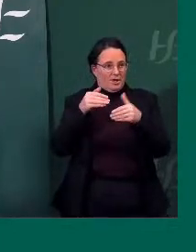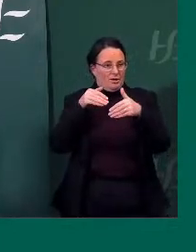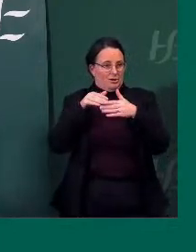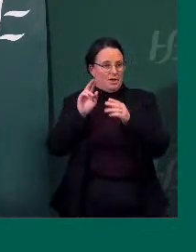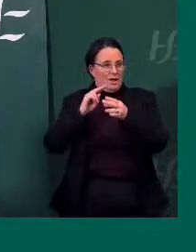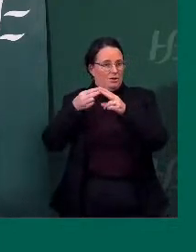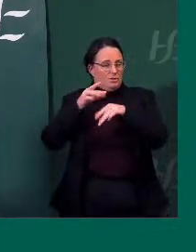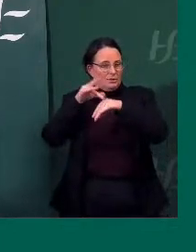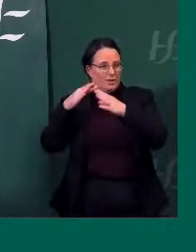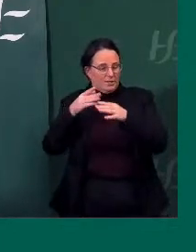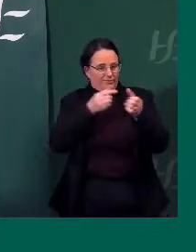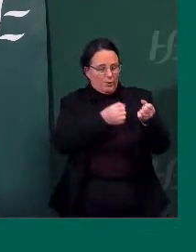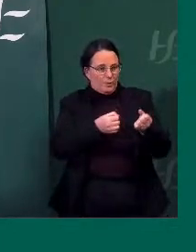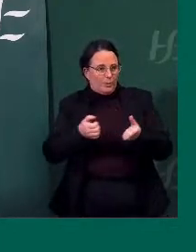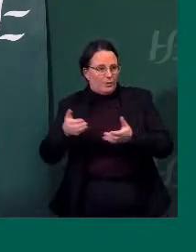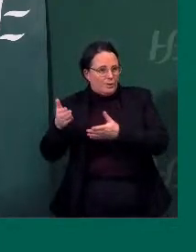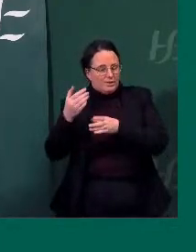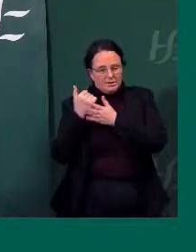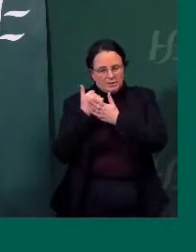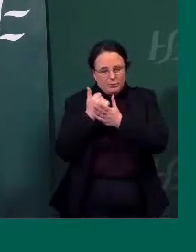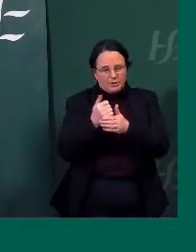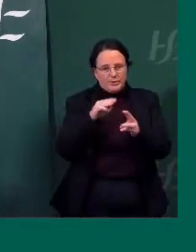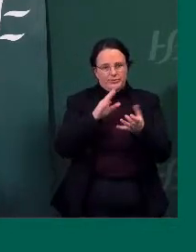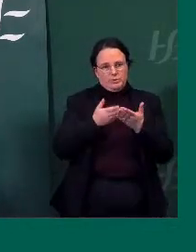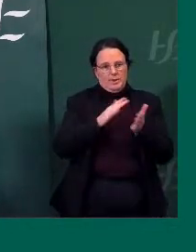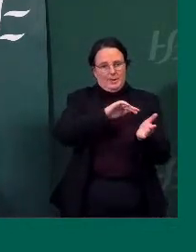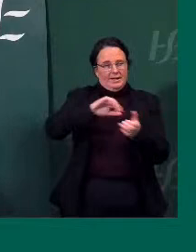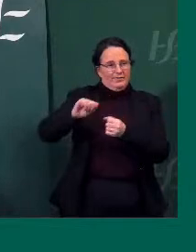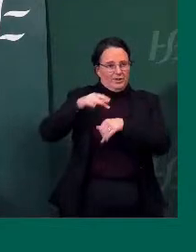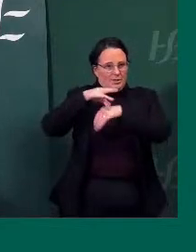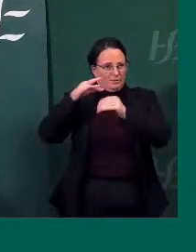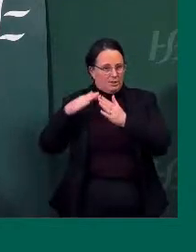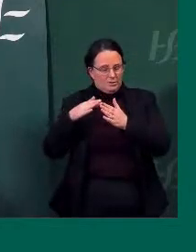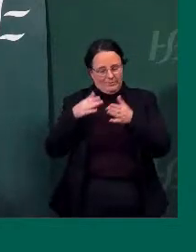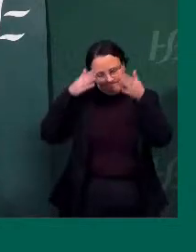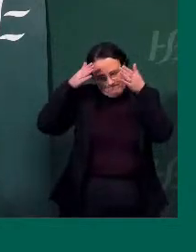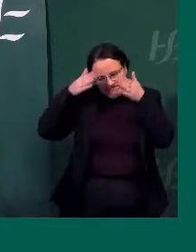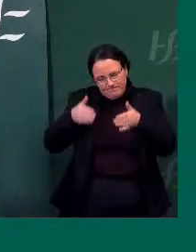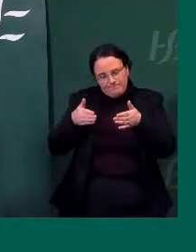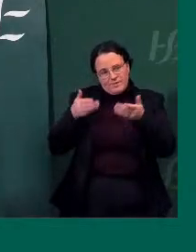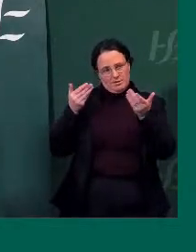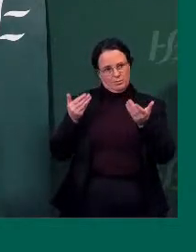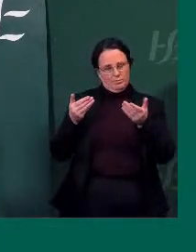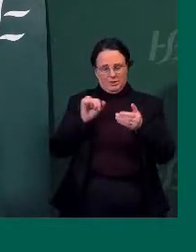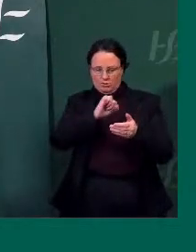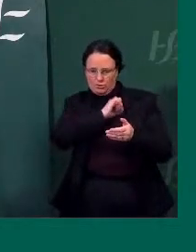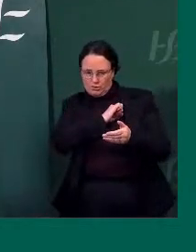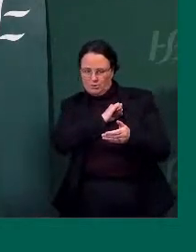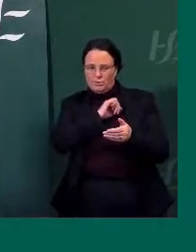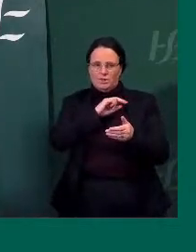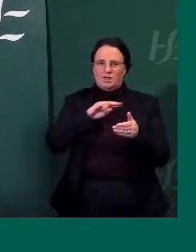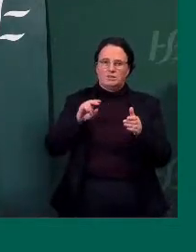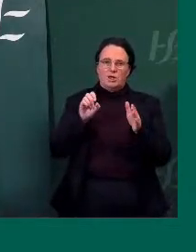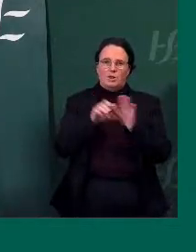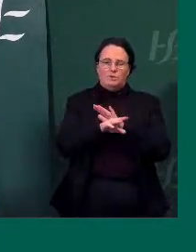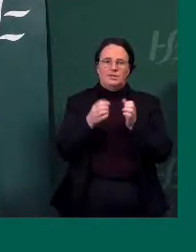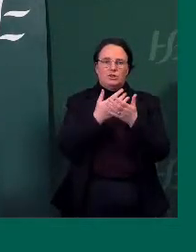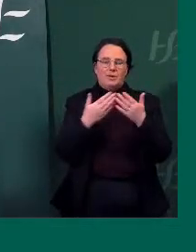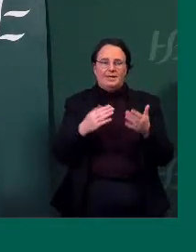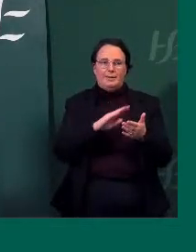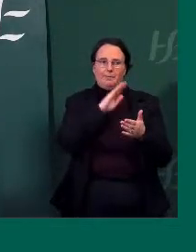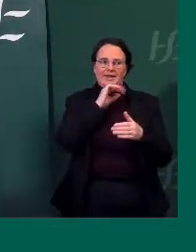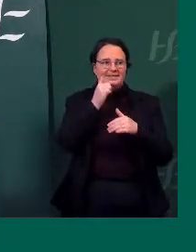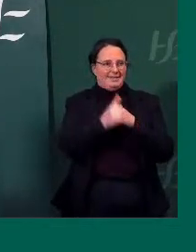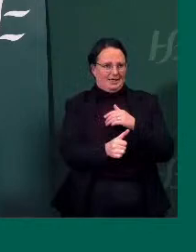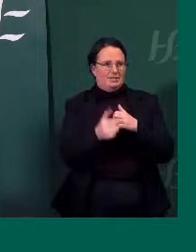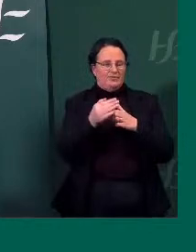through our hospitals, supporting people in terms of discharge, we are continuing to focus on that and ensuring that we are not losing too many bed days to